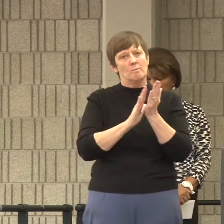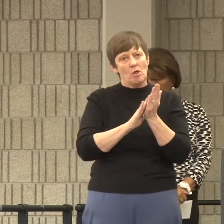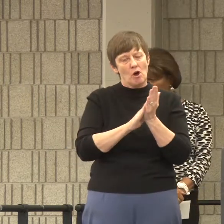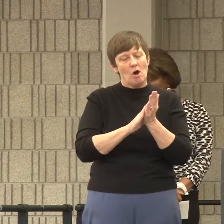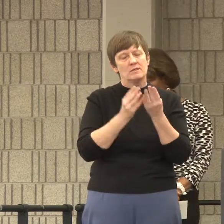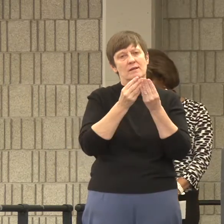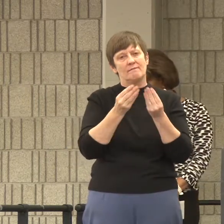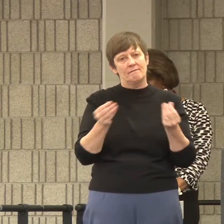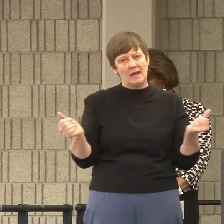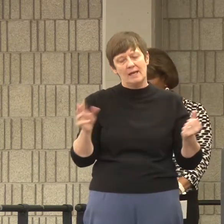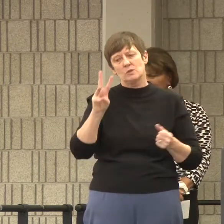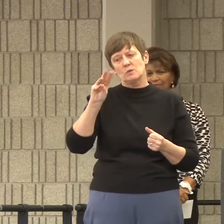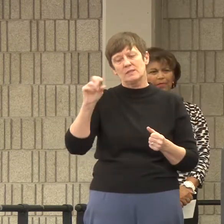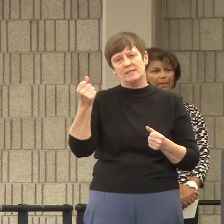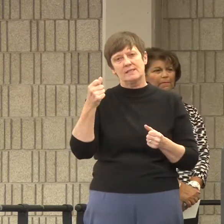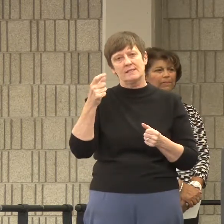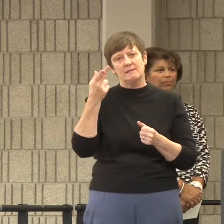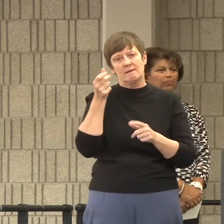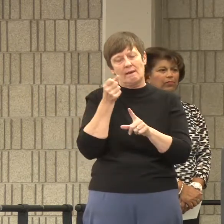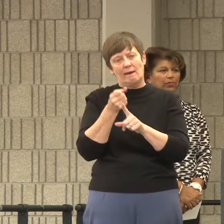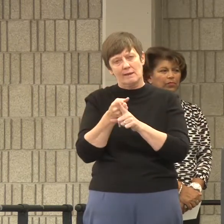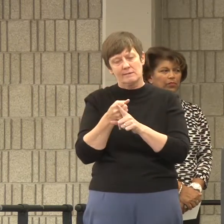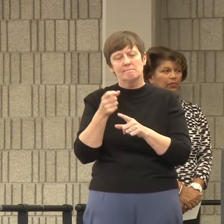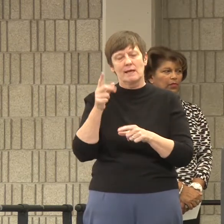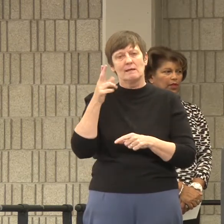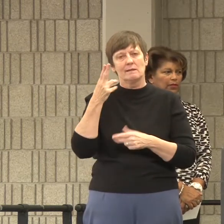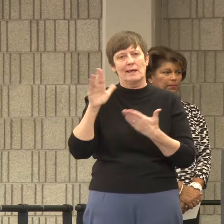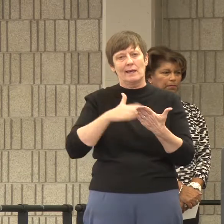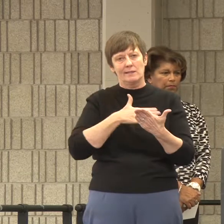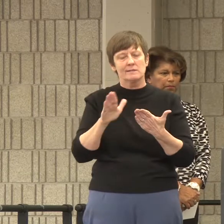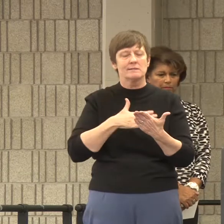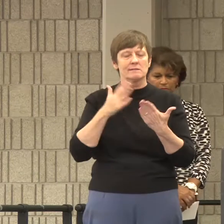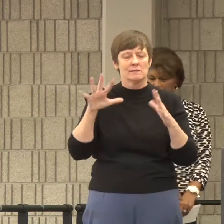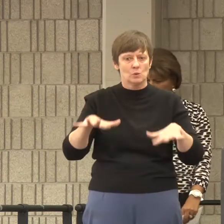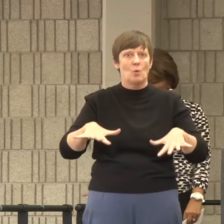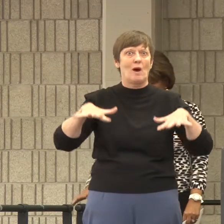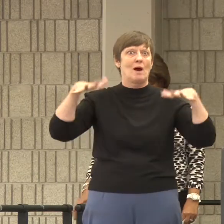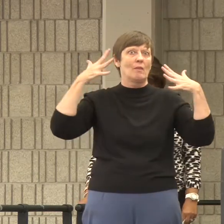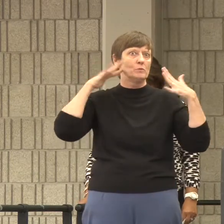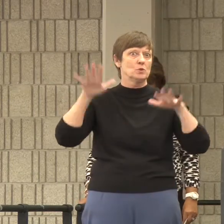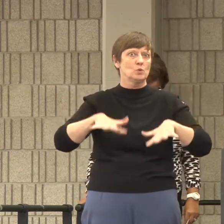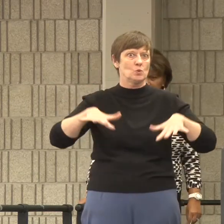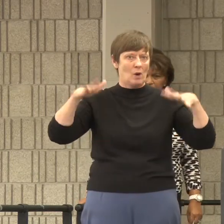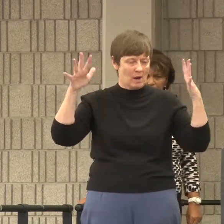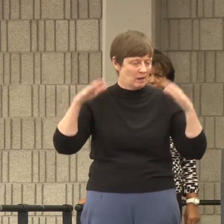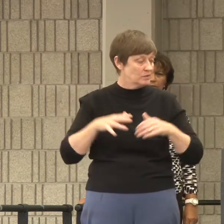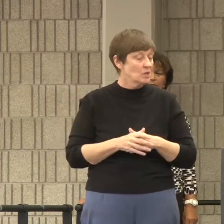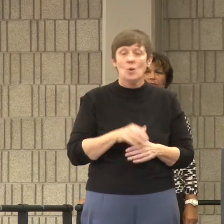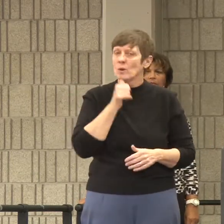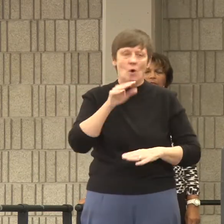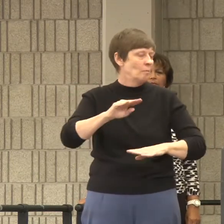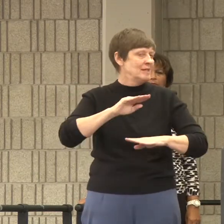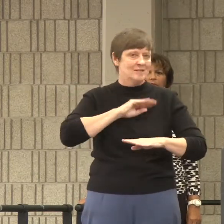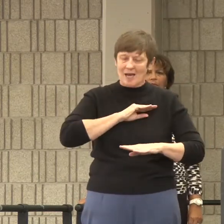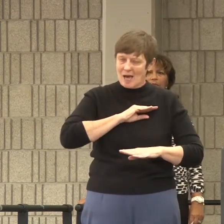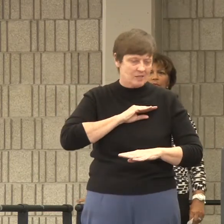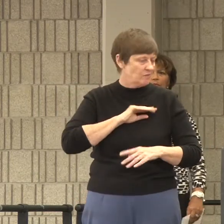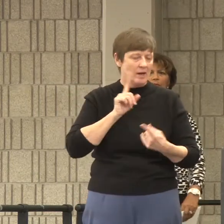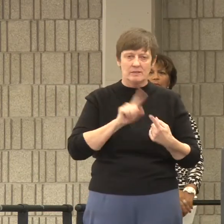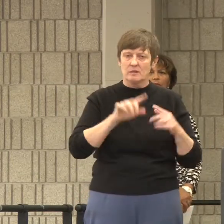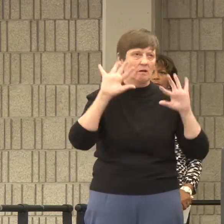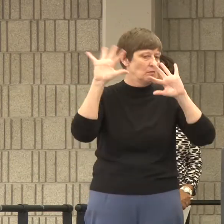into 60s hiss and reswells. We will not be satisfied until justice rolls down like water and righteousness like a mighty